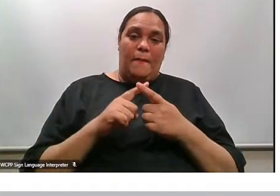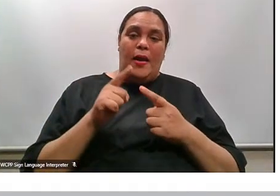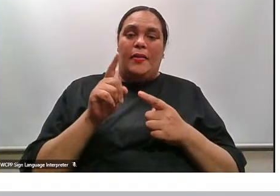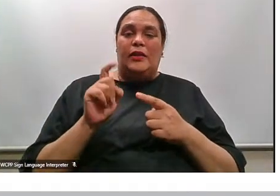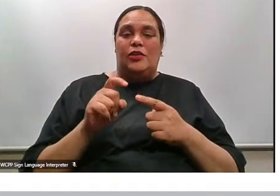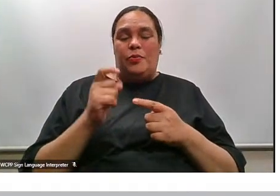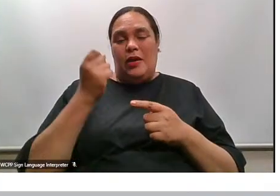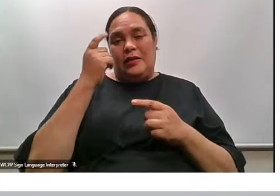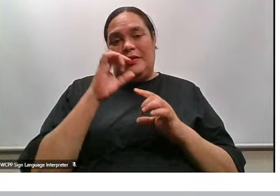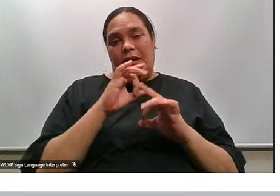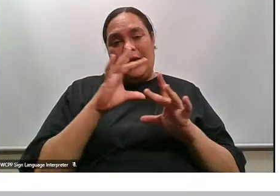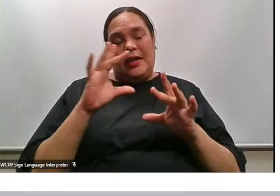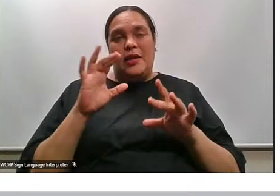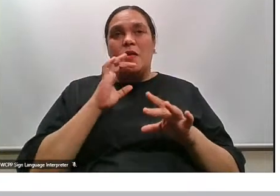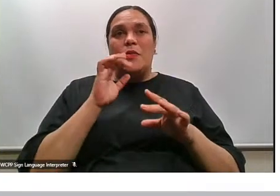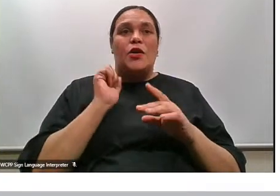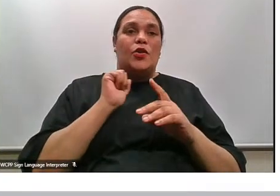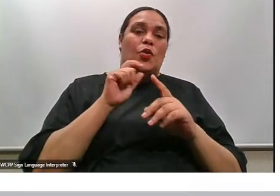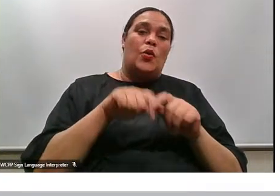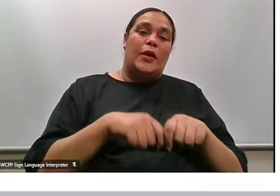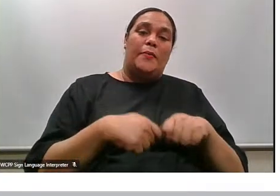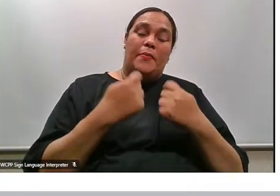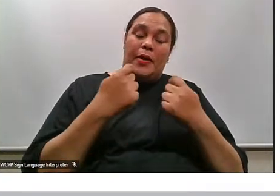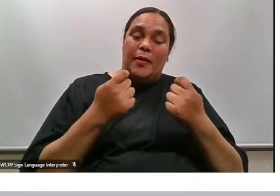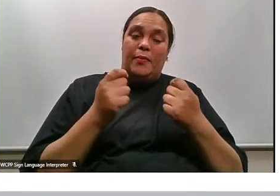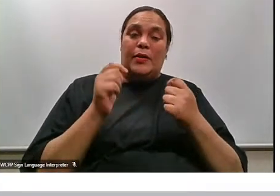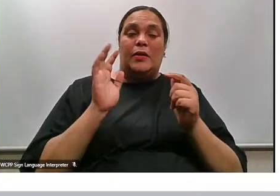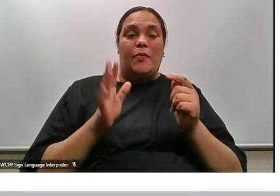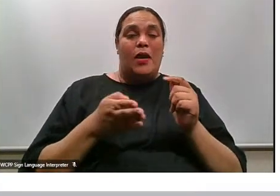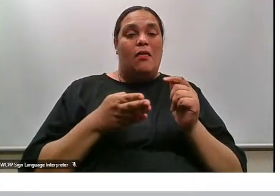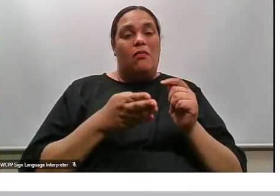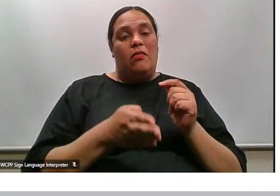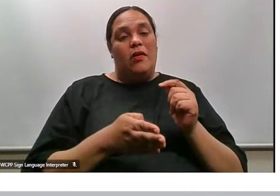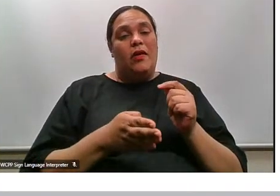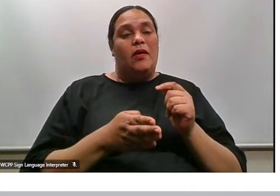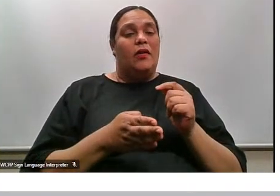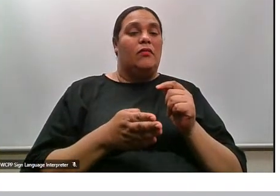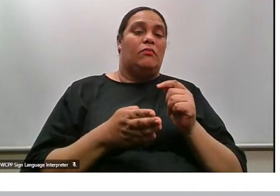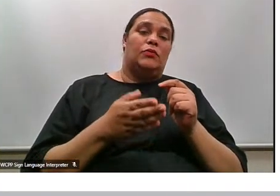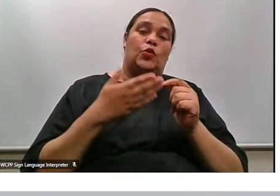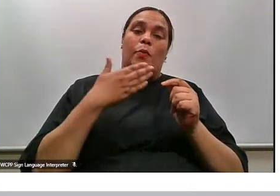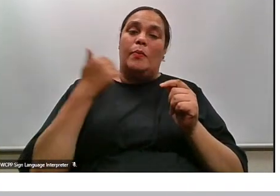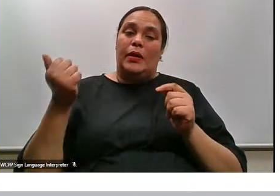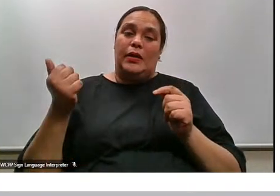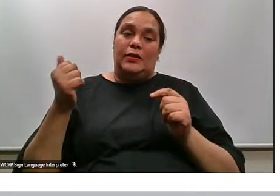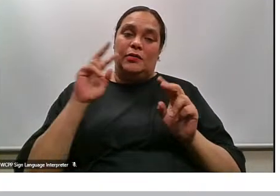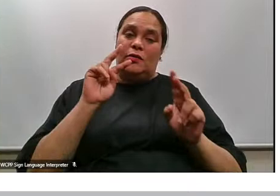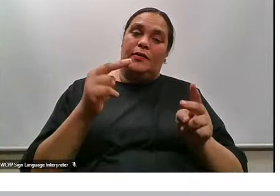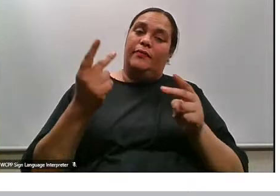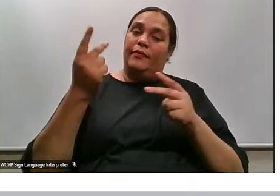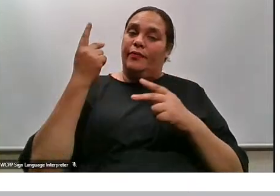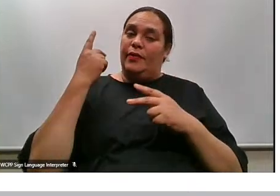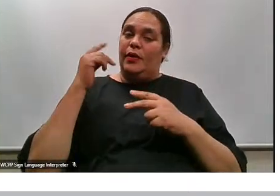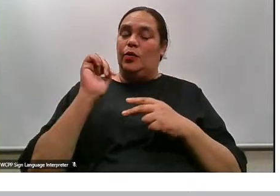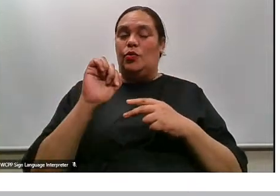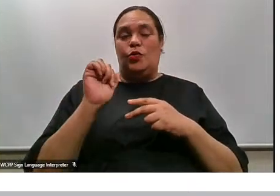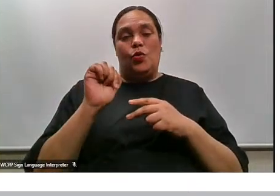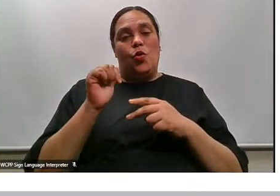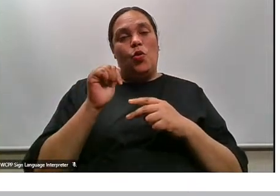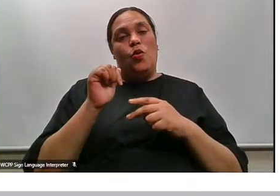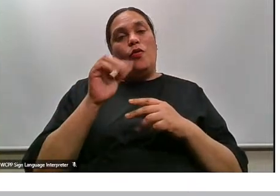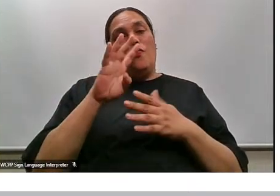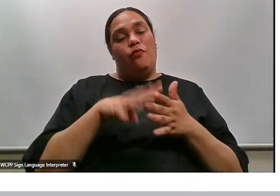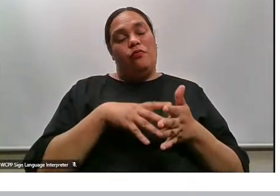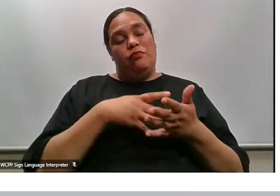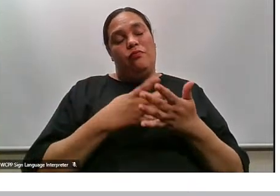be understood that the impairment is just to best reflect the fair market